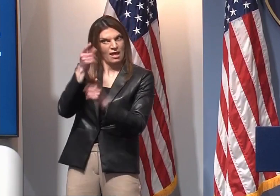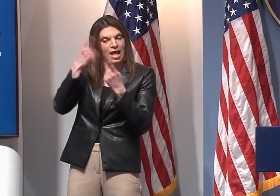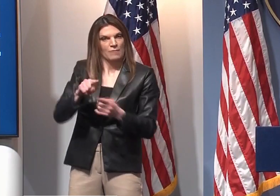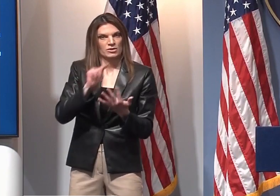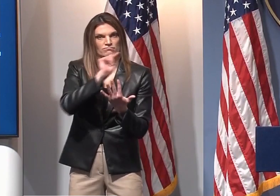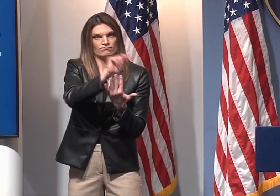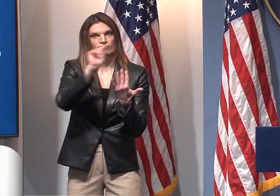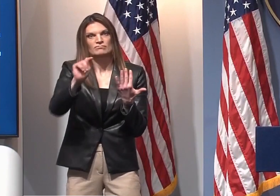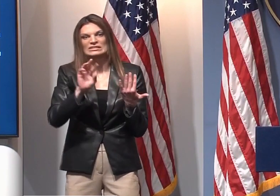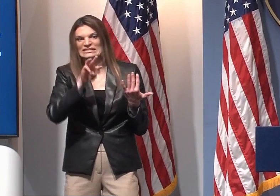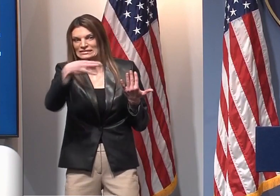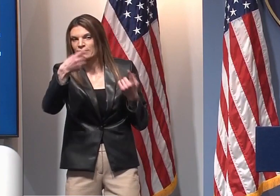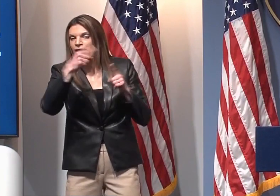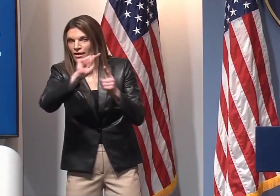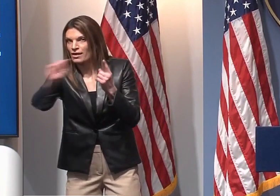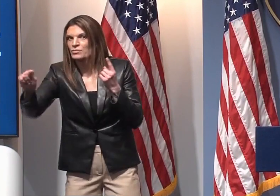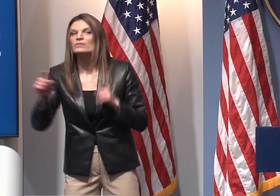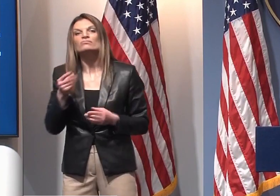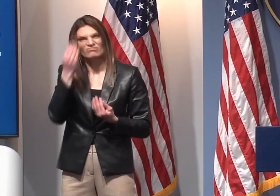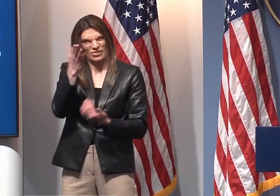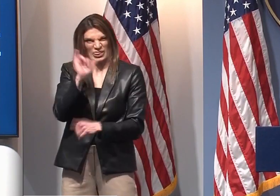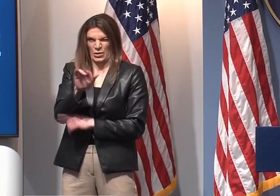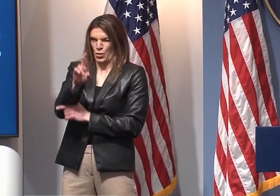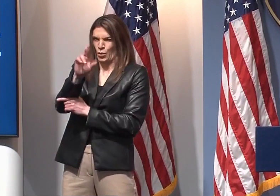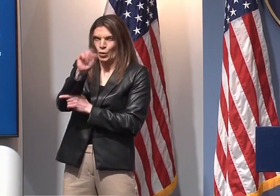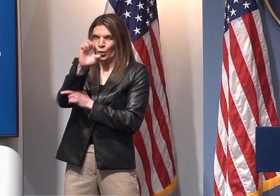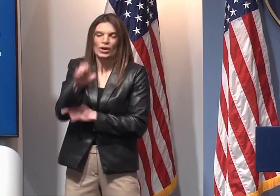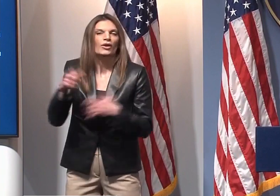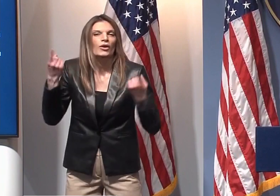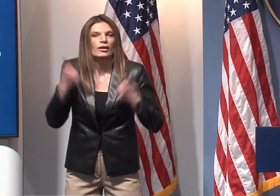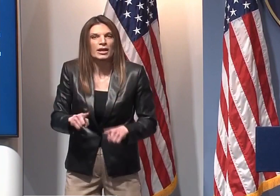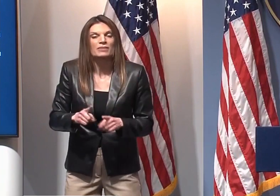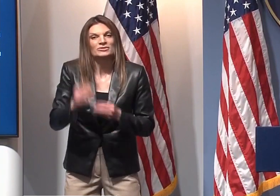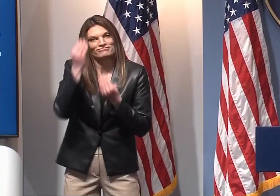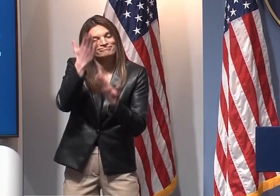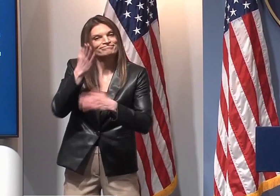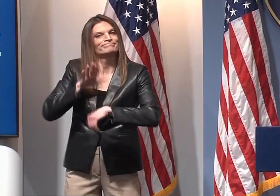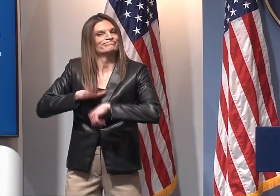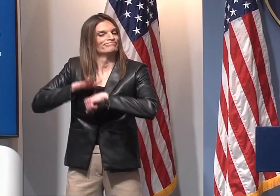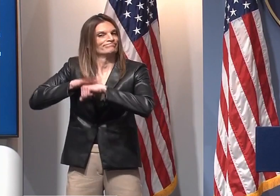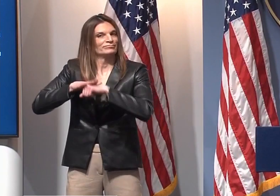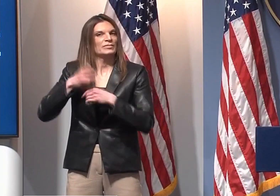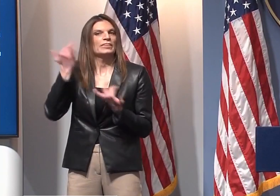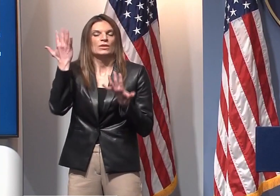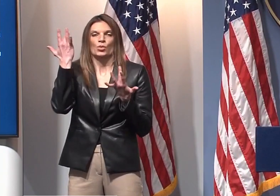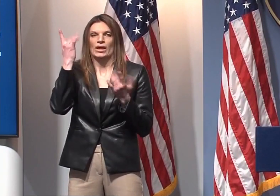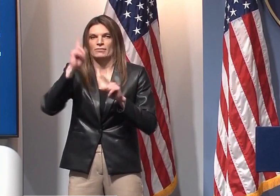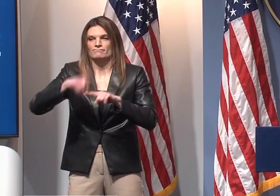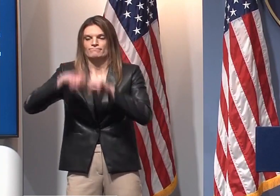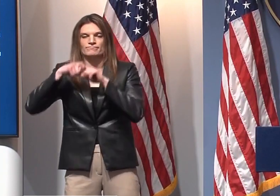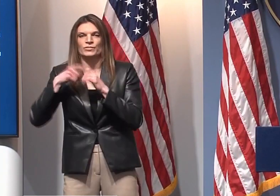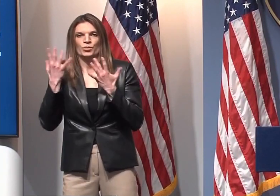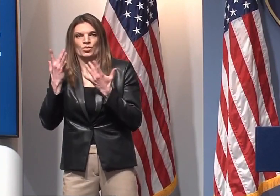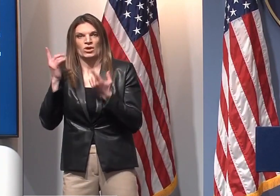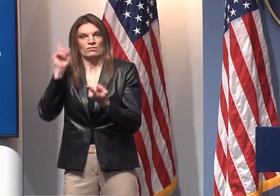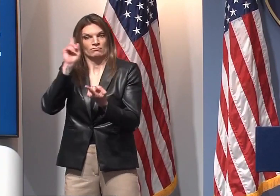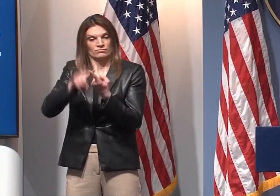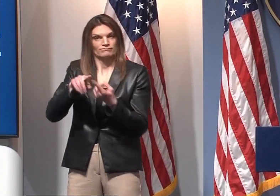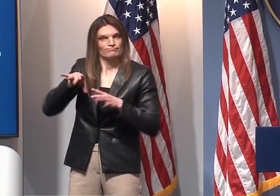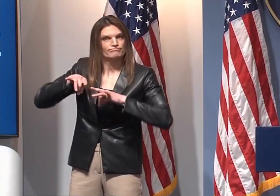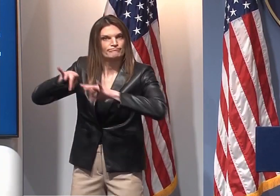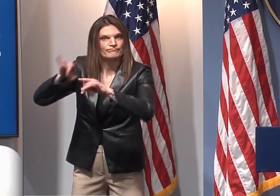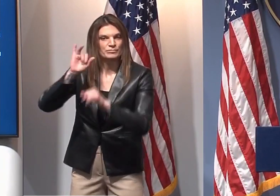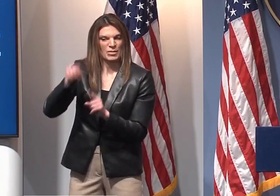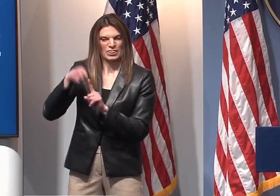of caution, the CDC and FDA made a recommendation for states to pause on giving additional doses of the Johnson &